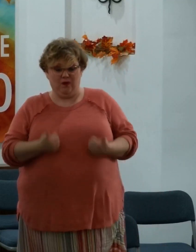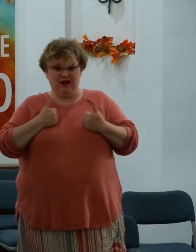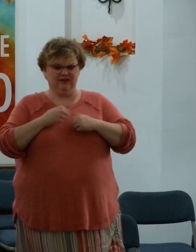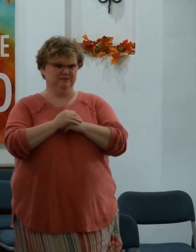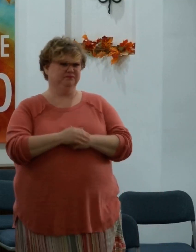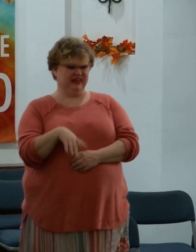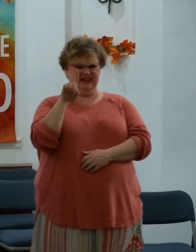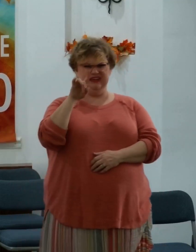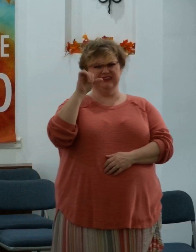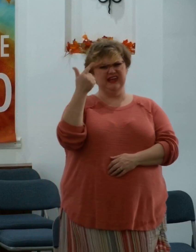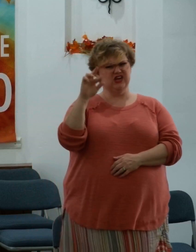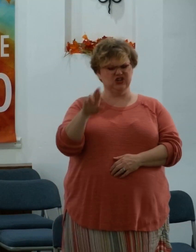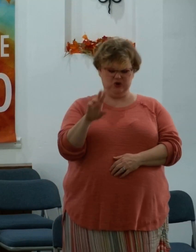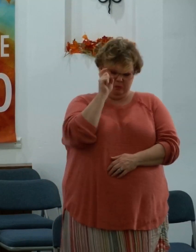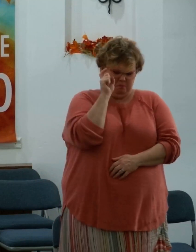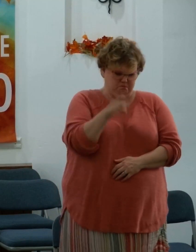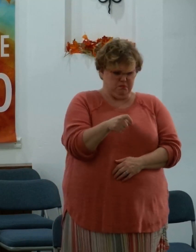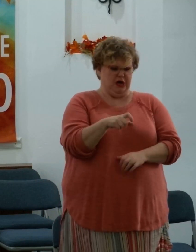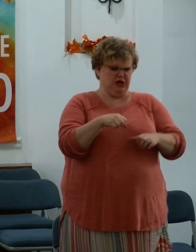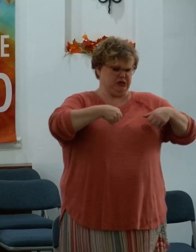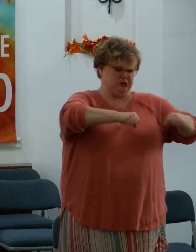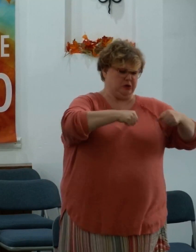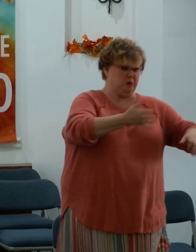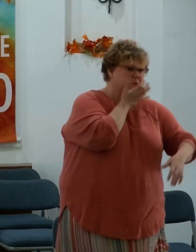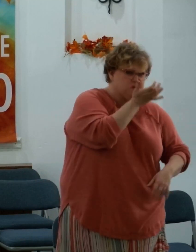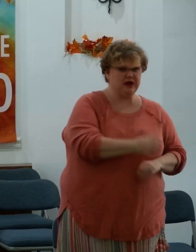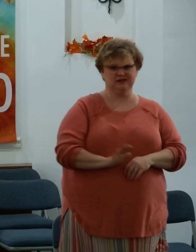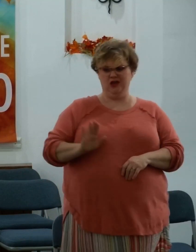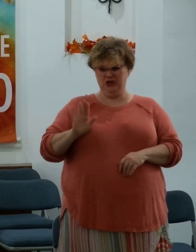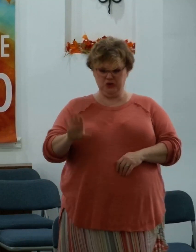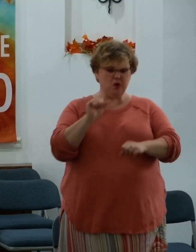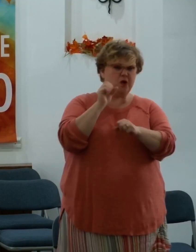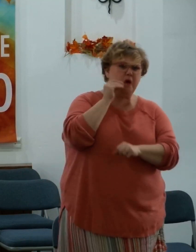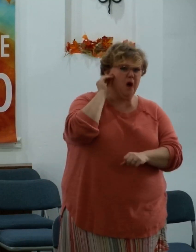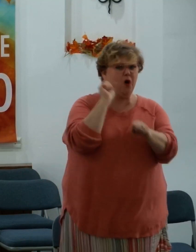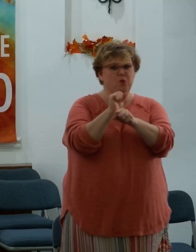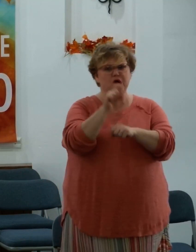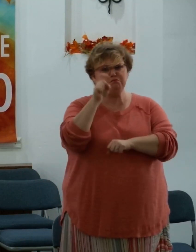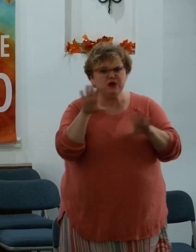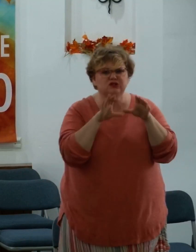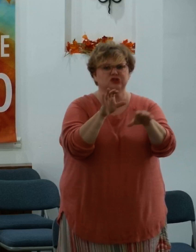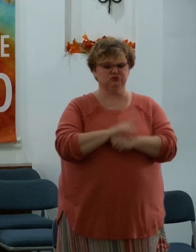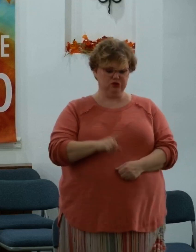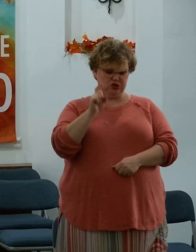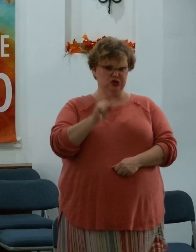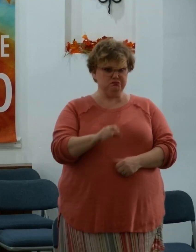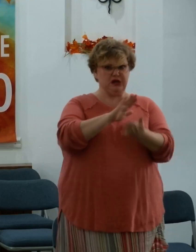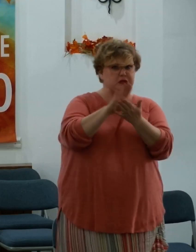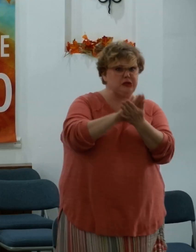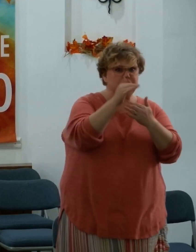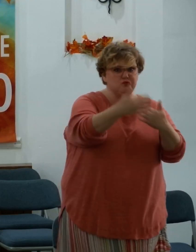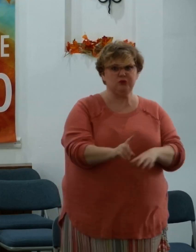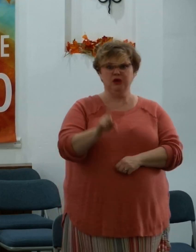you got to cut the grass. Digger, you got to do your homework. Digger, you got to clean your room. You got to help your daddy